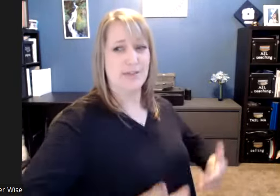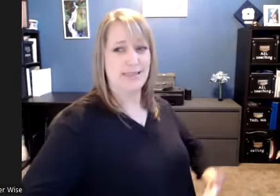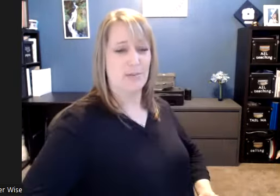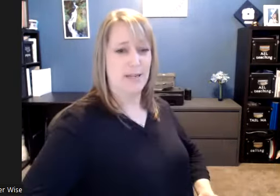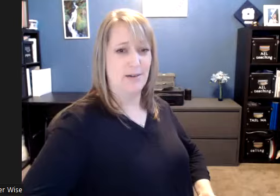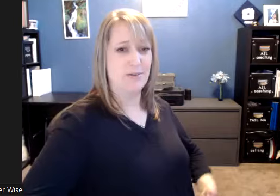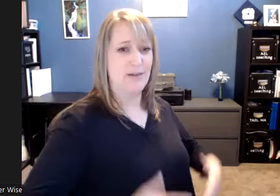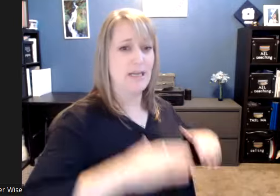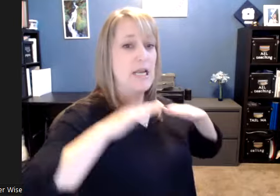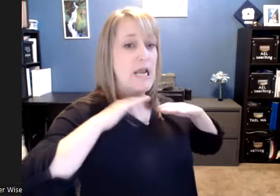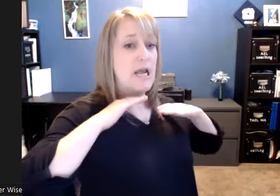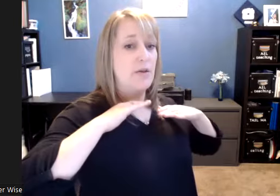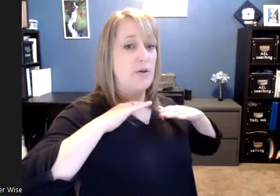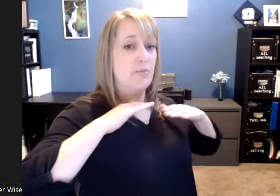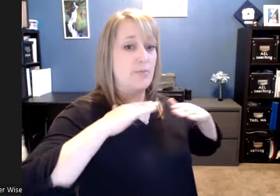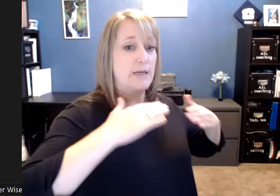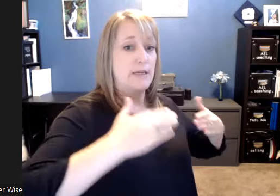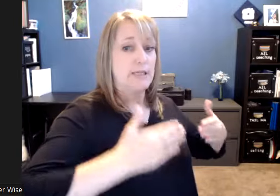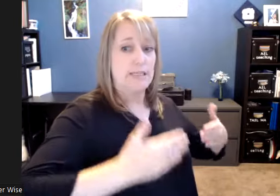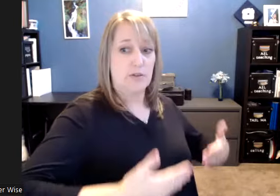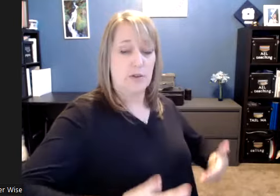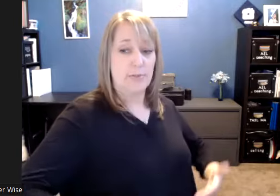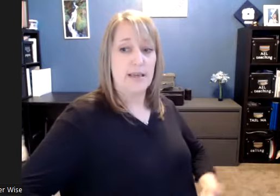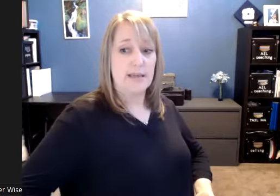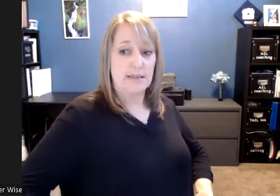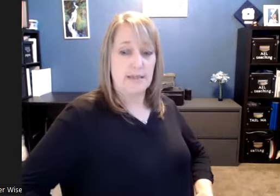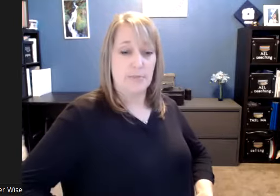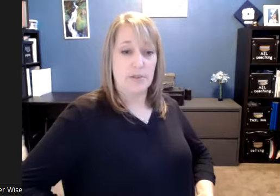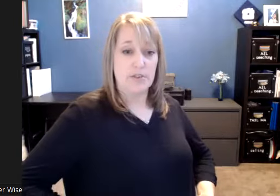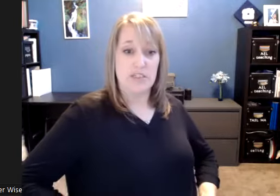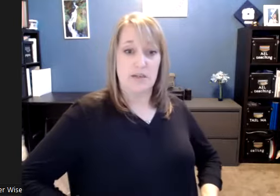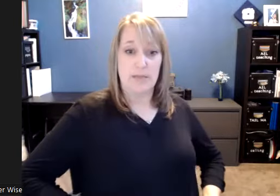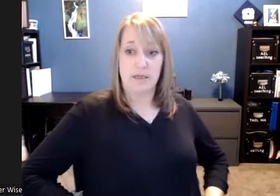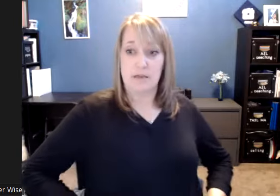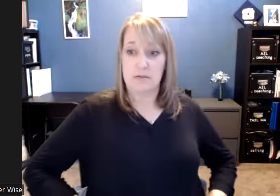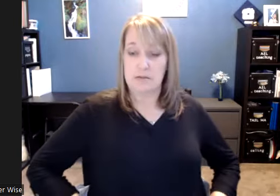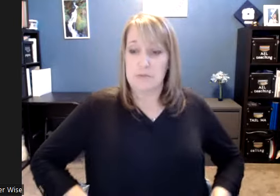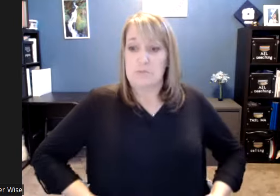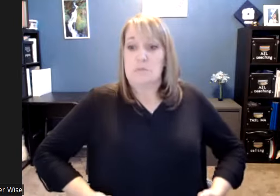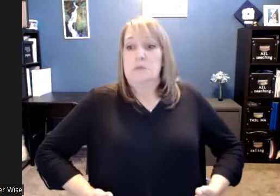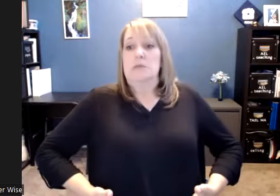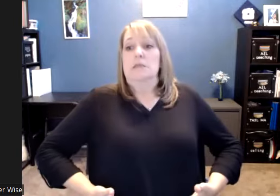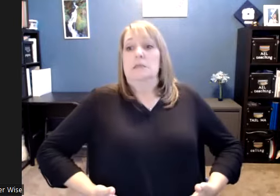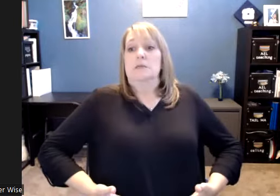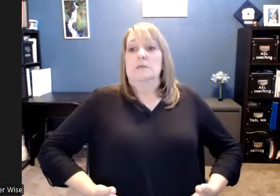is a blouse, right? Then you bring it down so your pinkies end up on your stomach, like that.